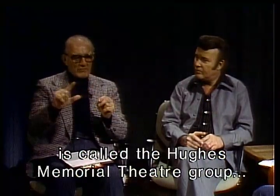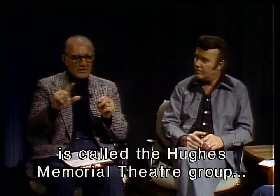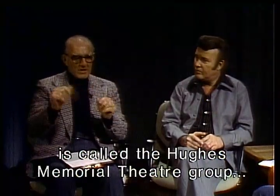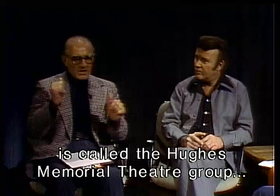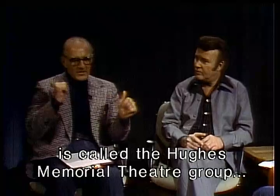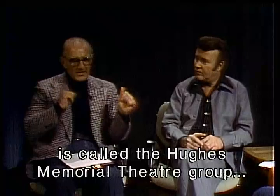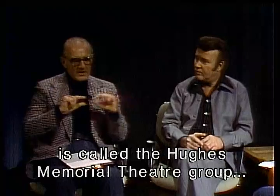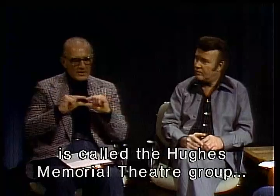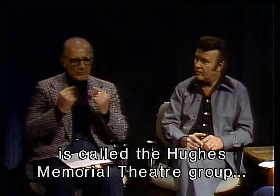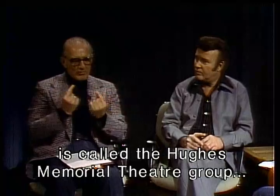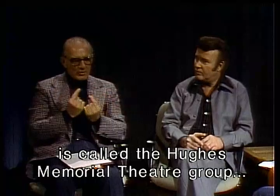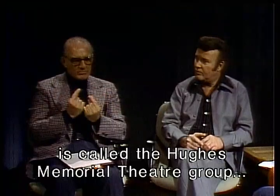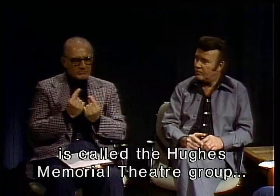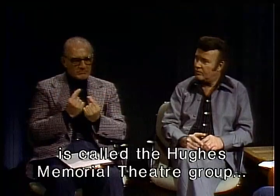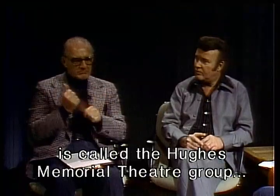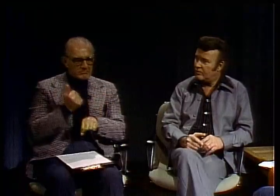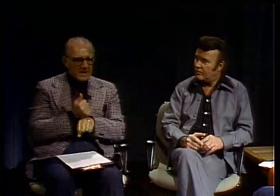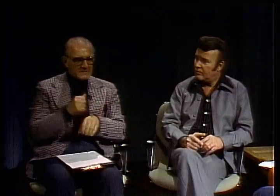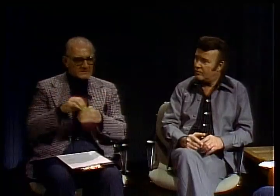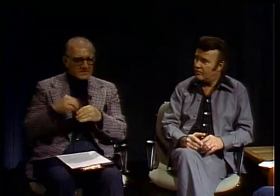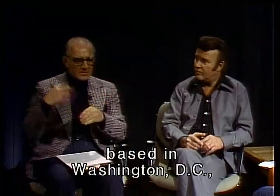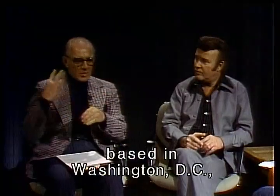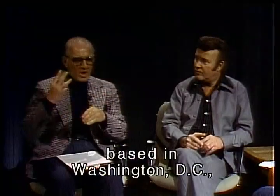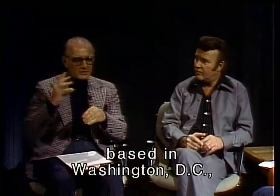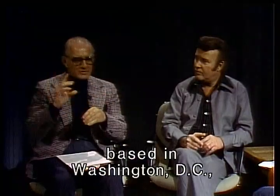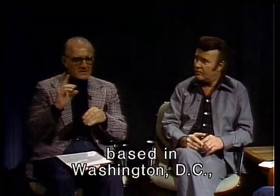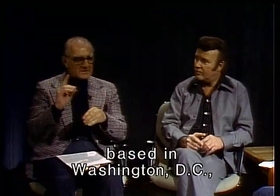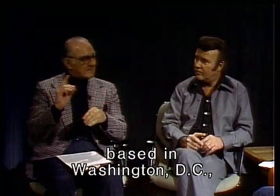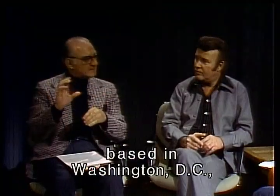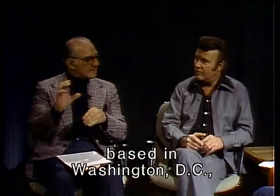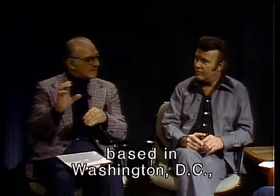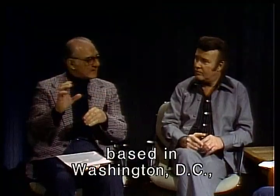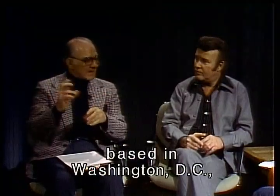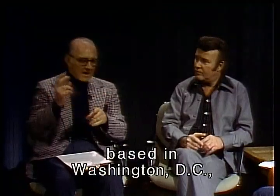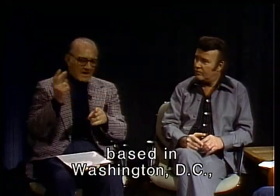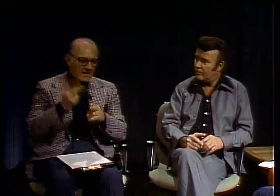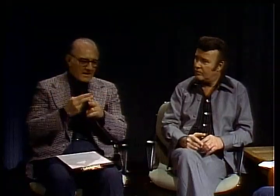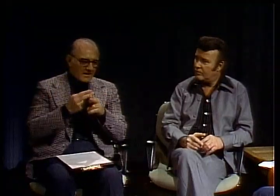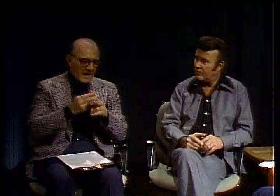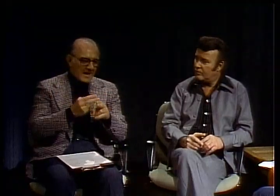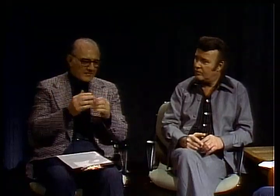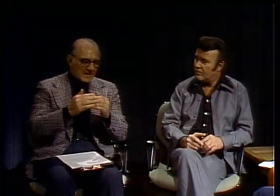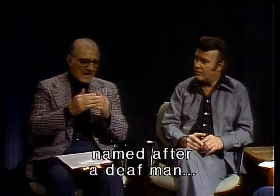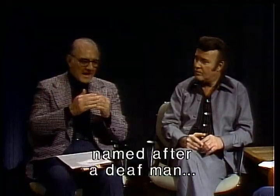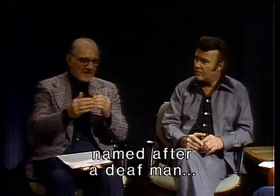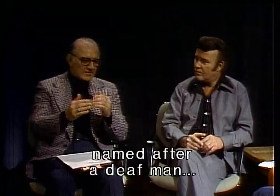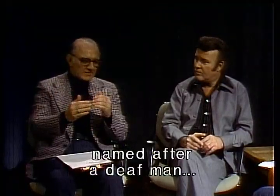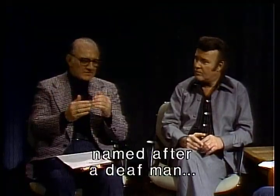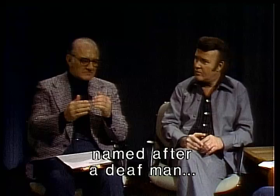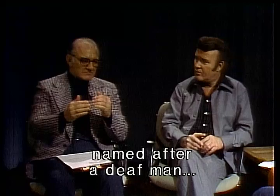Memorial Theater Group, based in Washington, D.C., named after